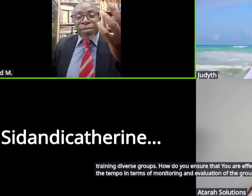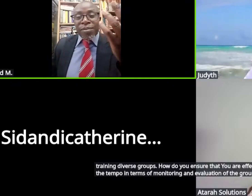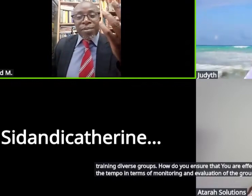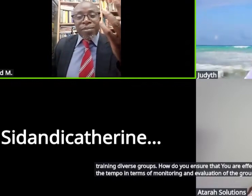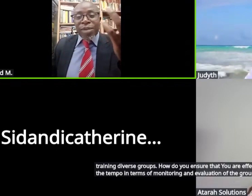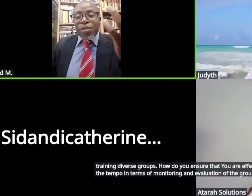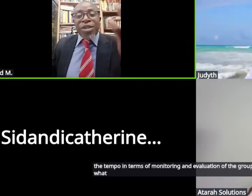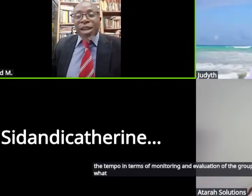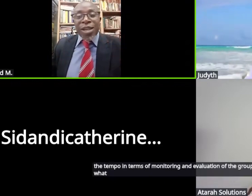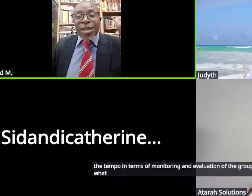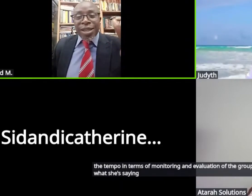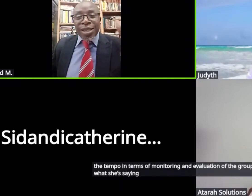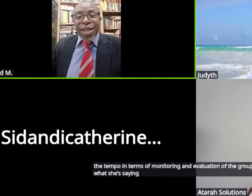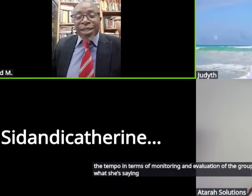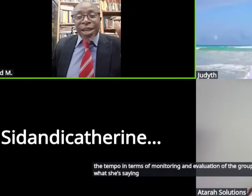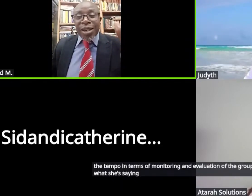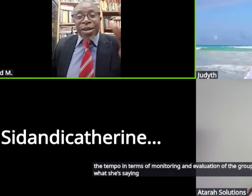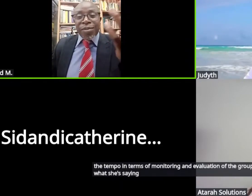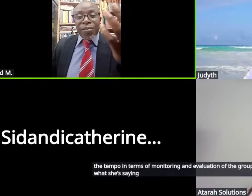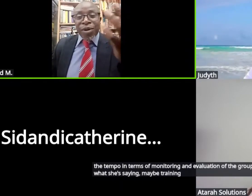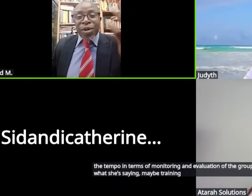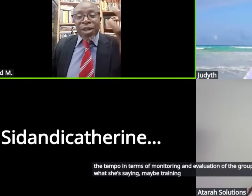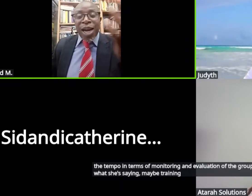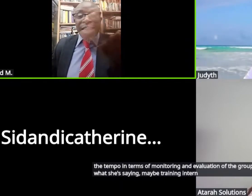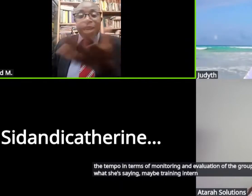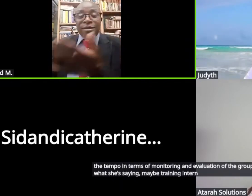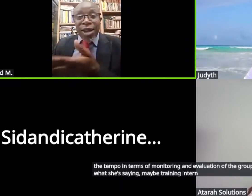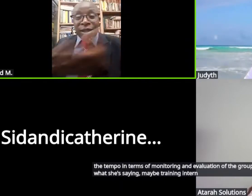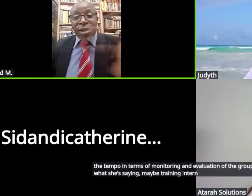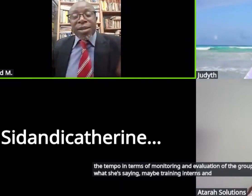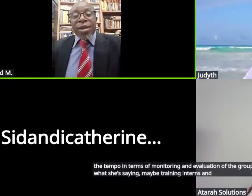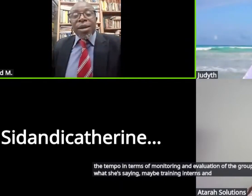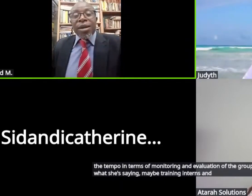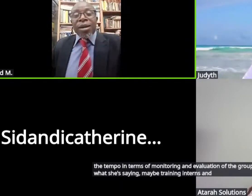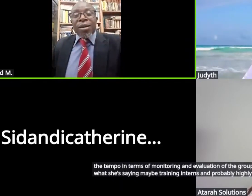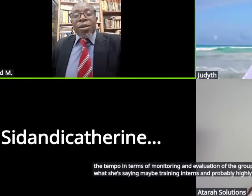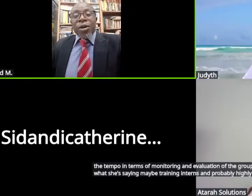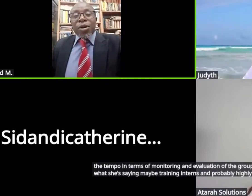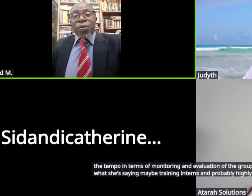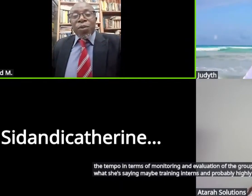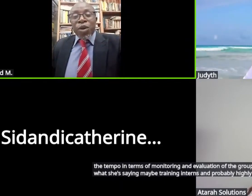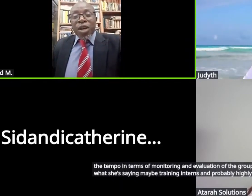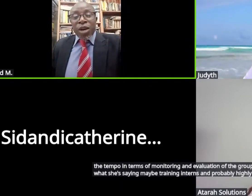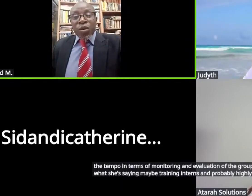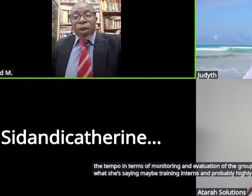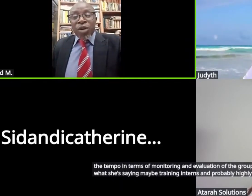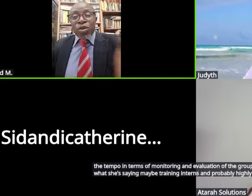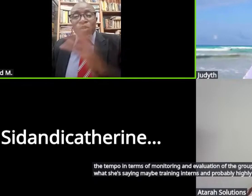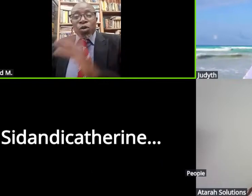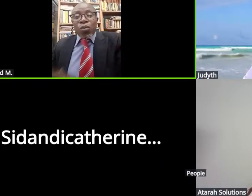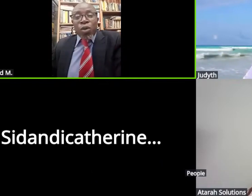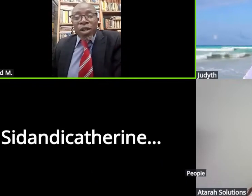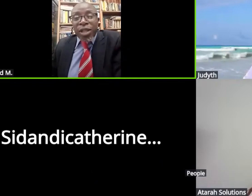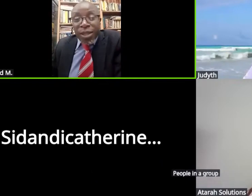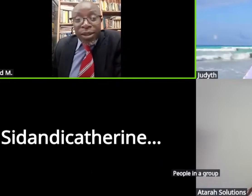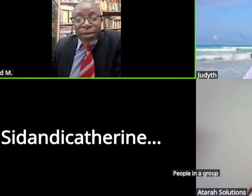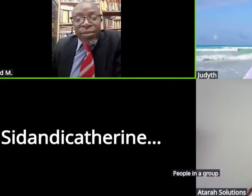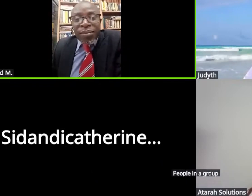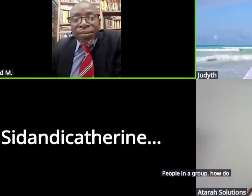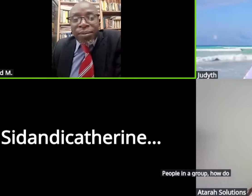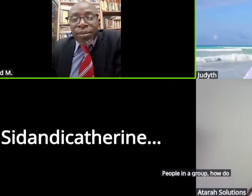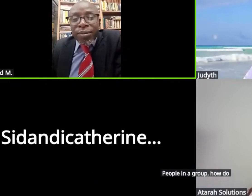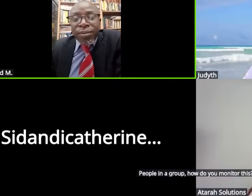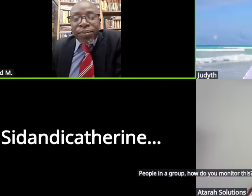saying, maybe training interns and probably highly advanced people in a group. How do you monitor